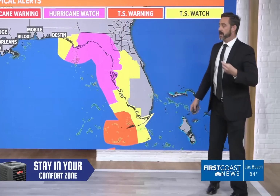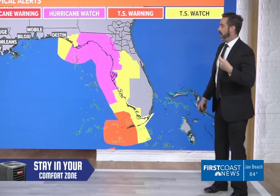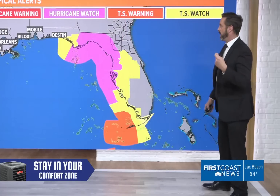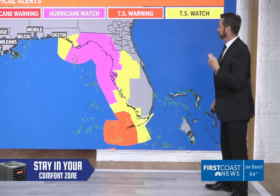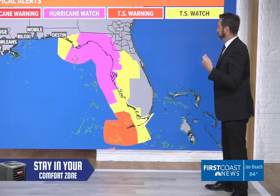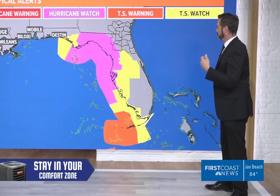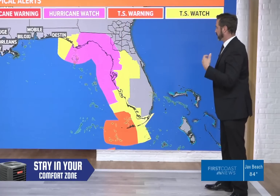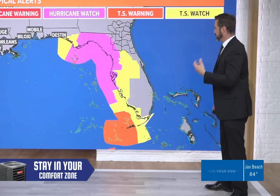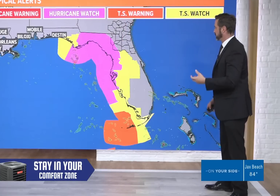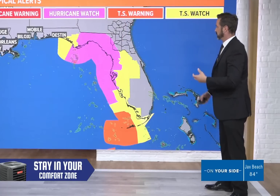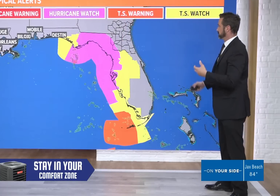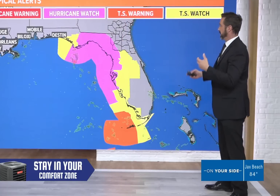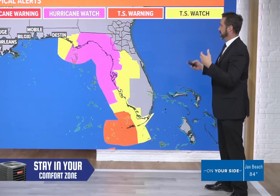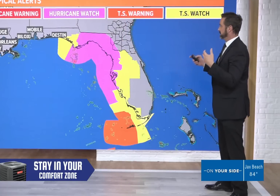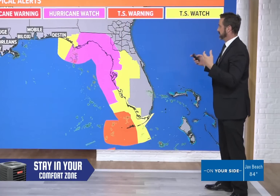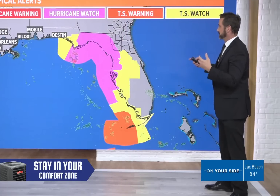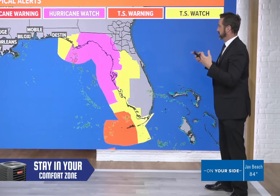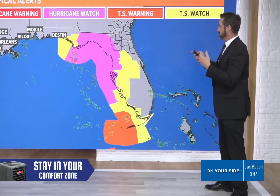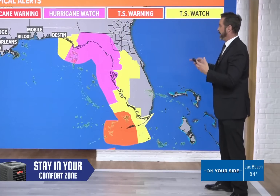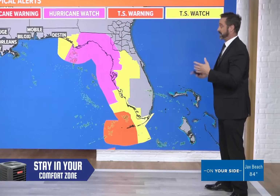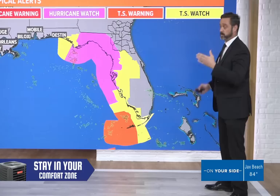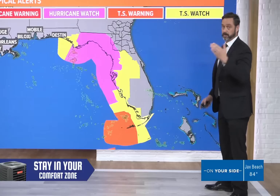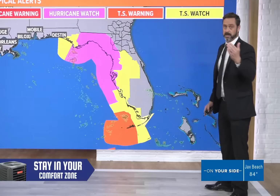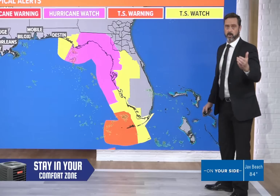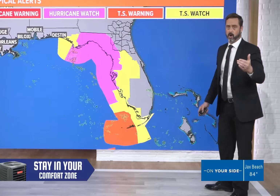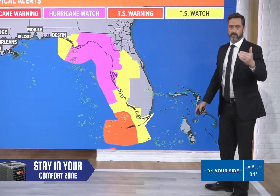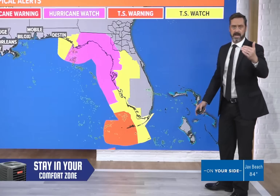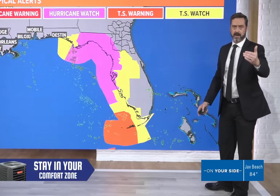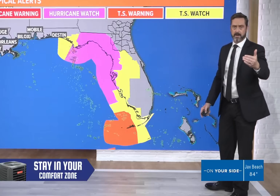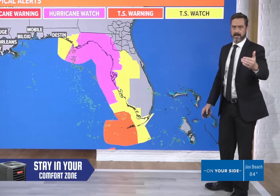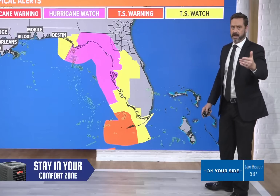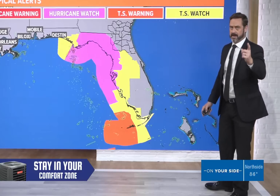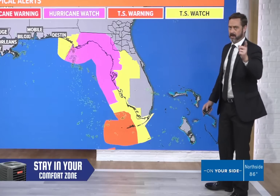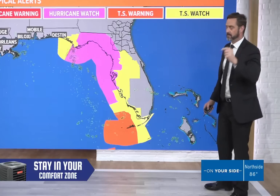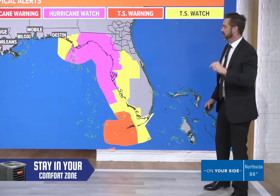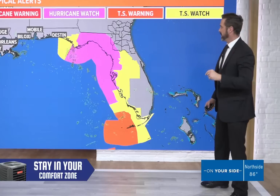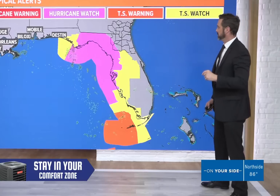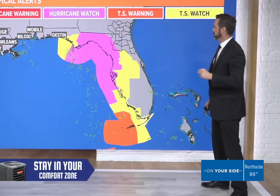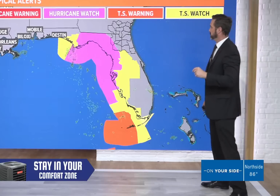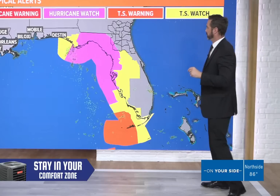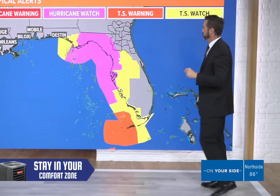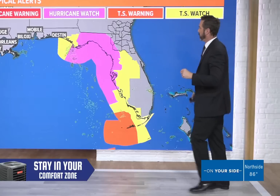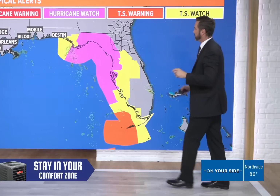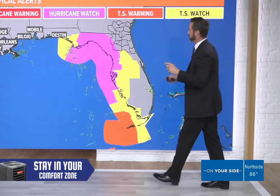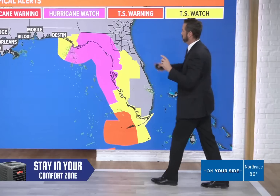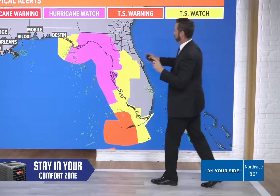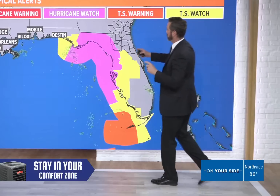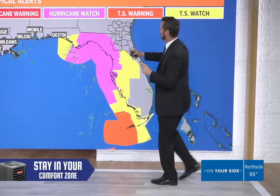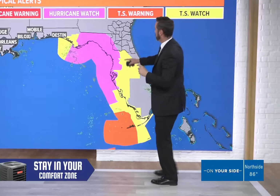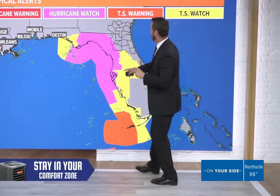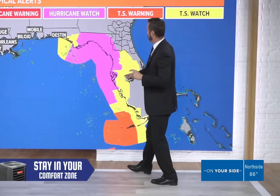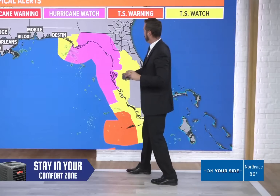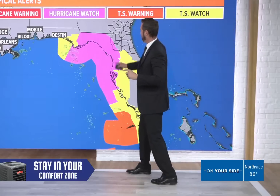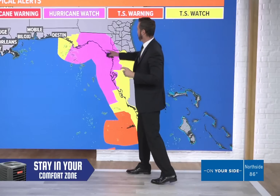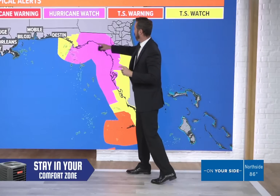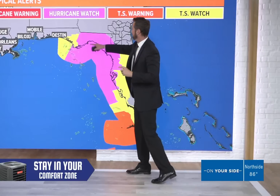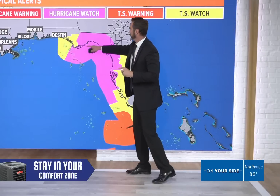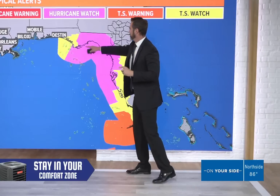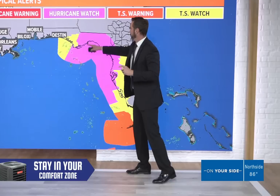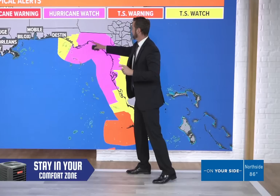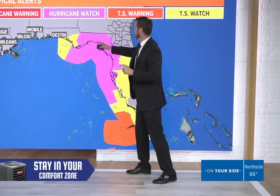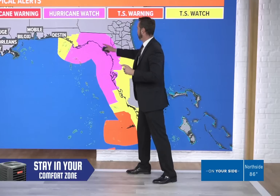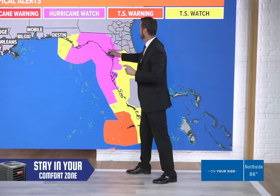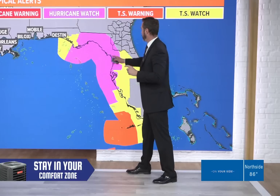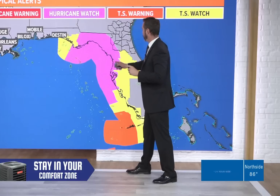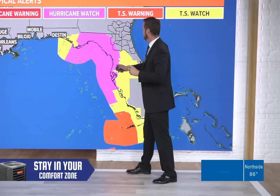intense conditions and intense impacts, which we're going to go over county by county here in just a few moments. I do want to show you Hurricane Watch